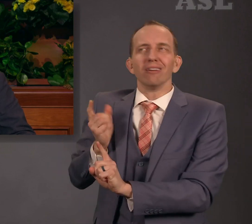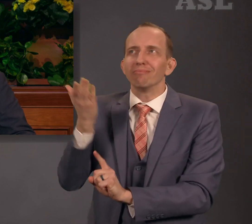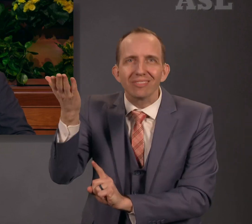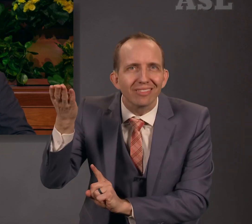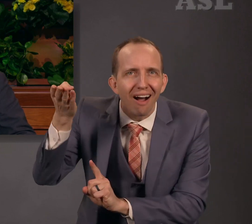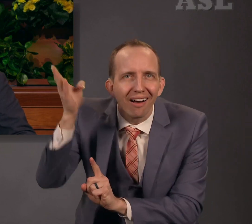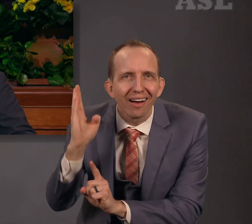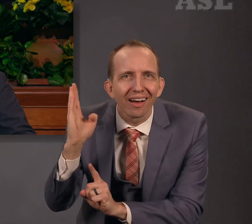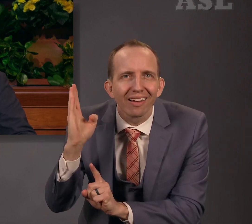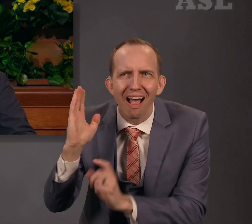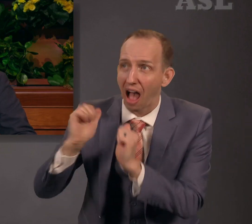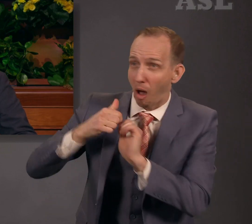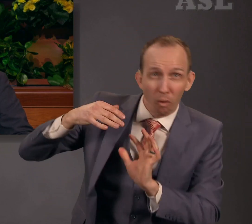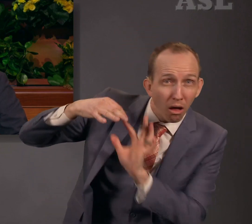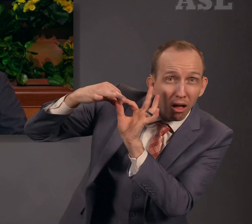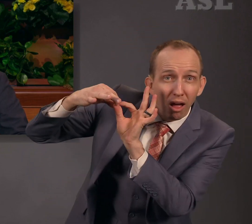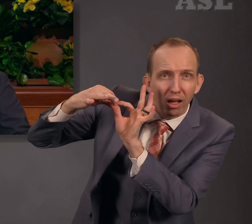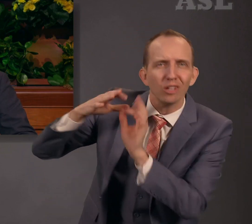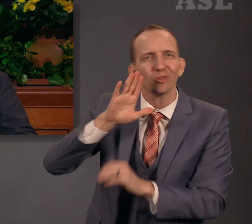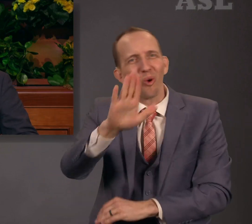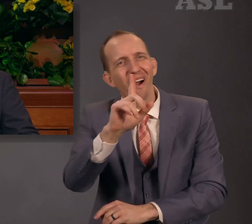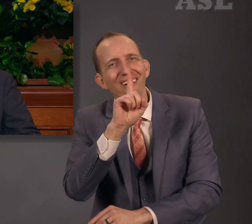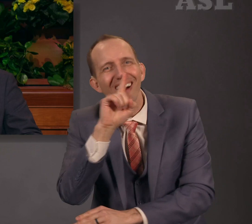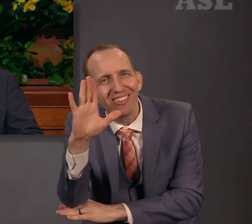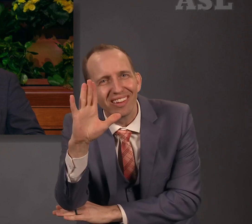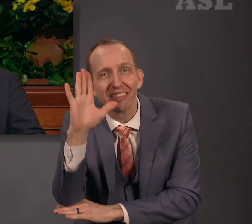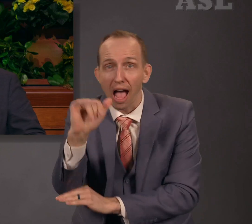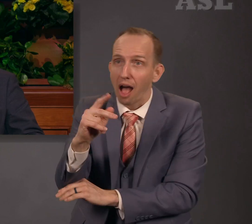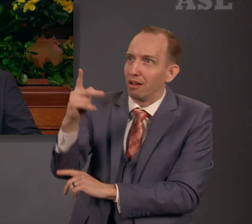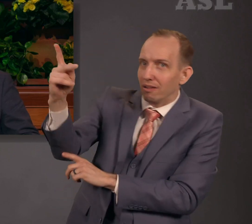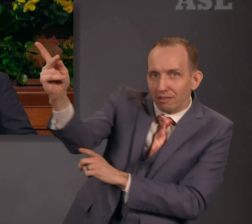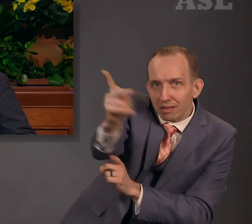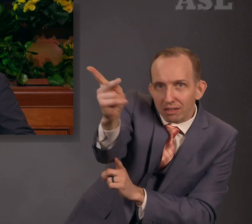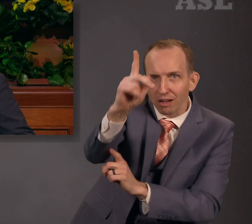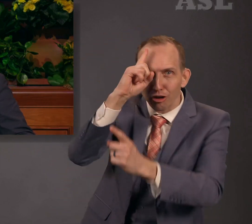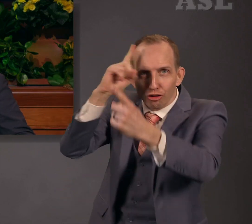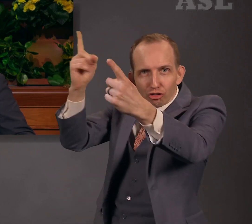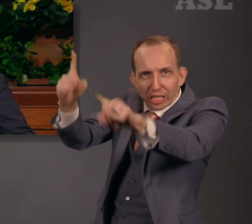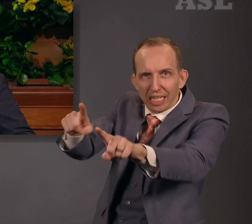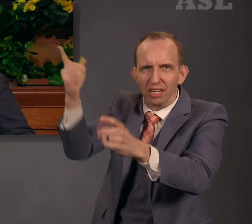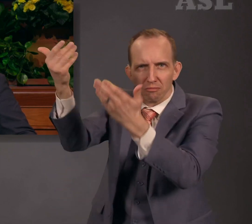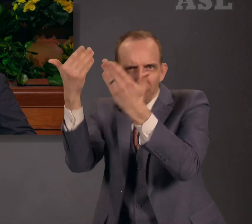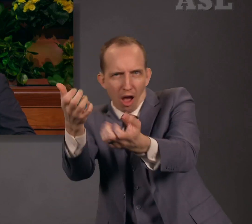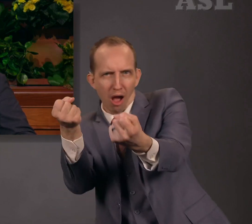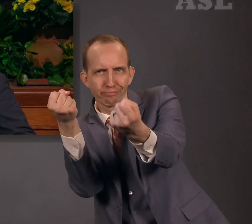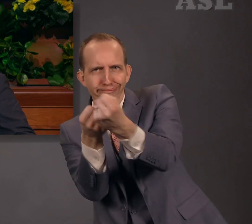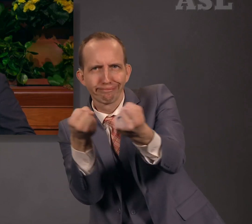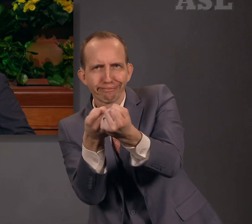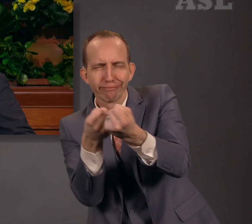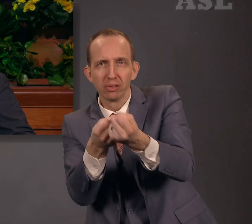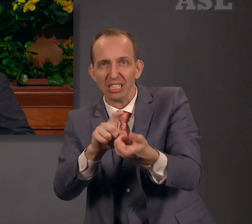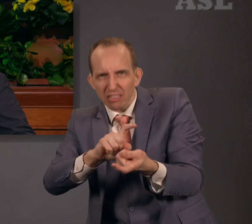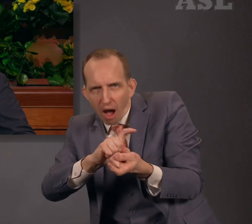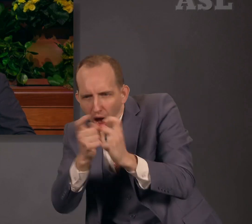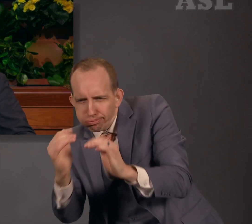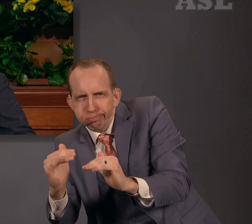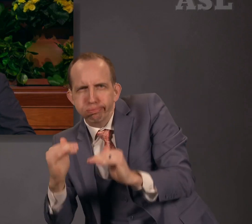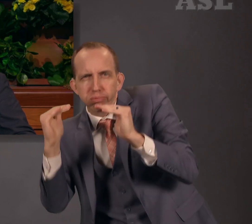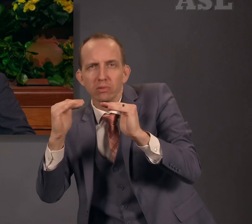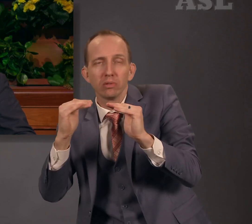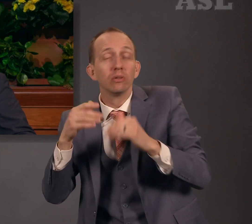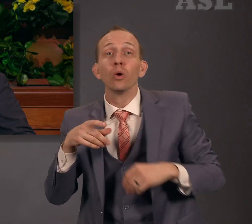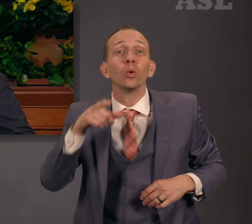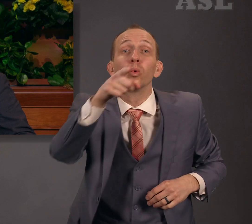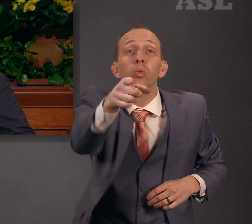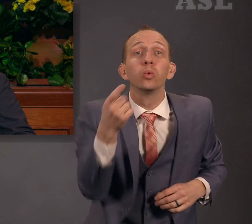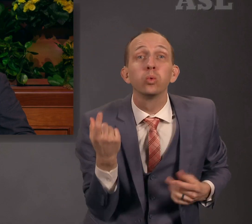is through our covenants with him. In these divine agreements, God binds himself to sustain, sanctify,